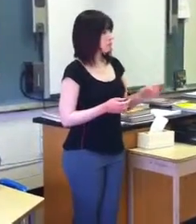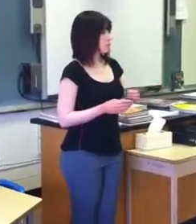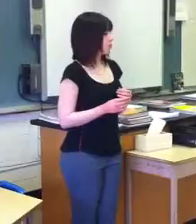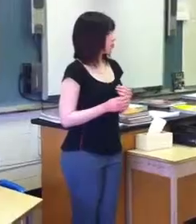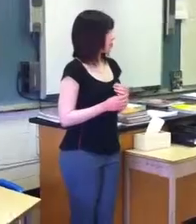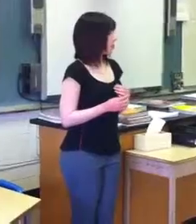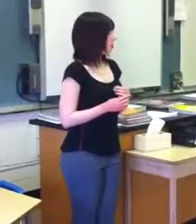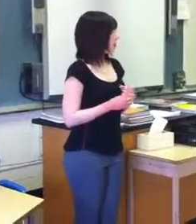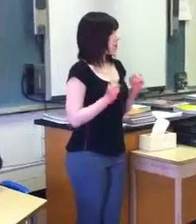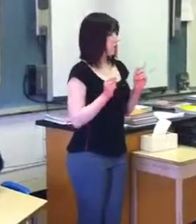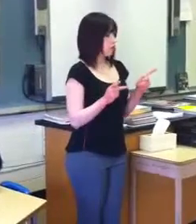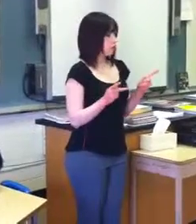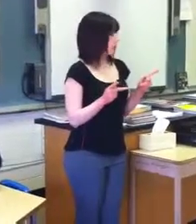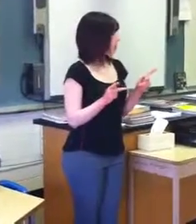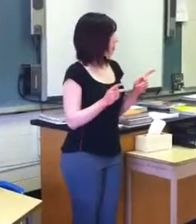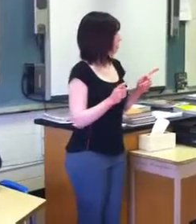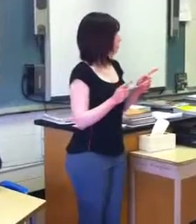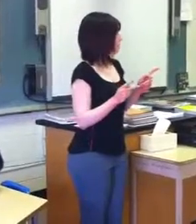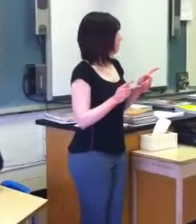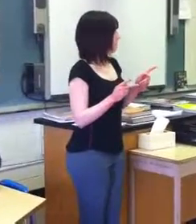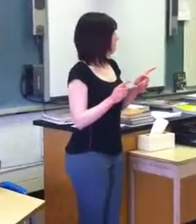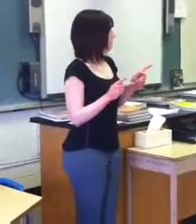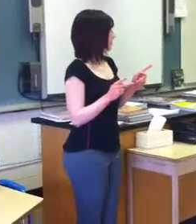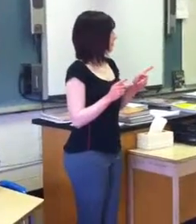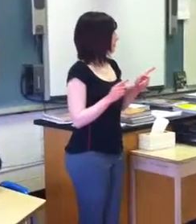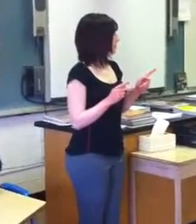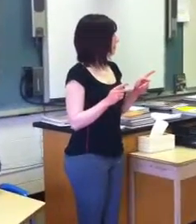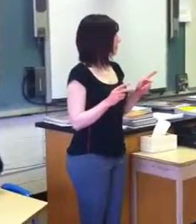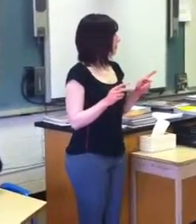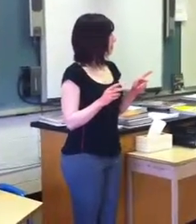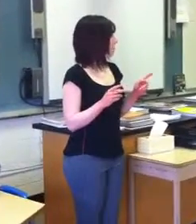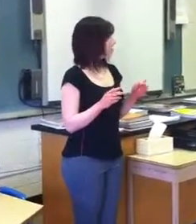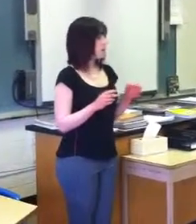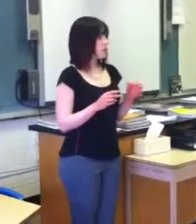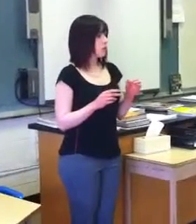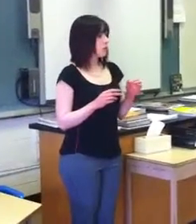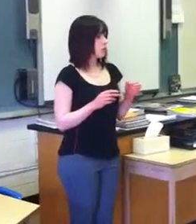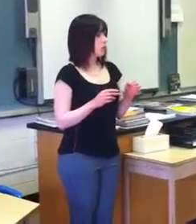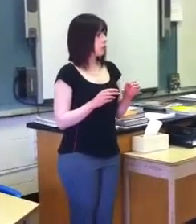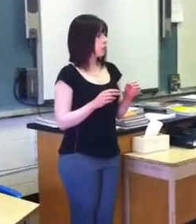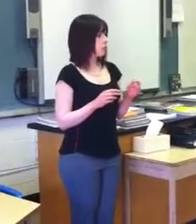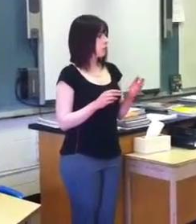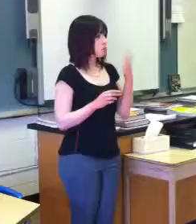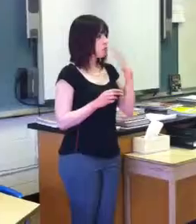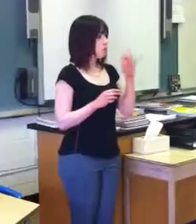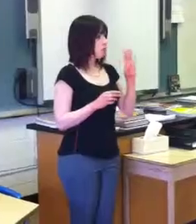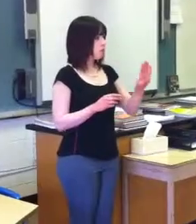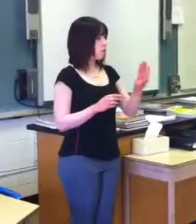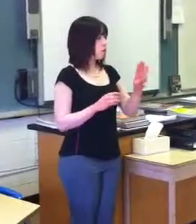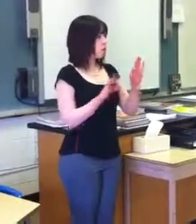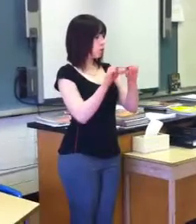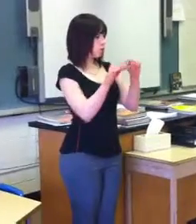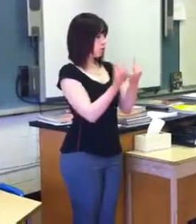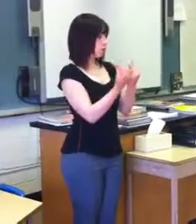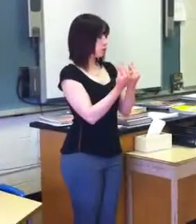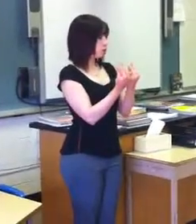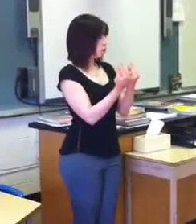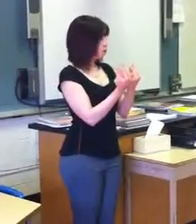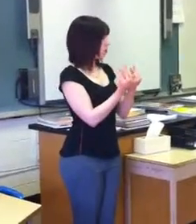yet. All right, we had 4 groups of 2 or 4 pairs. About half of you got